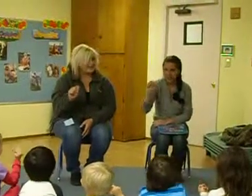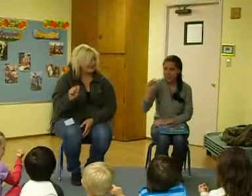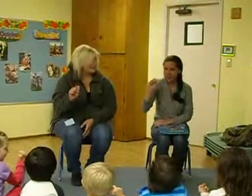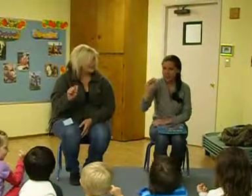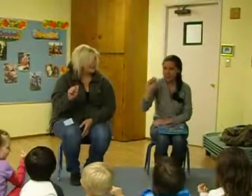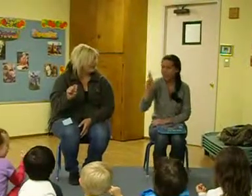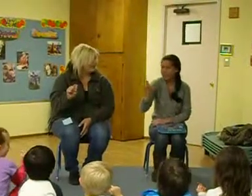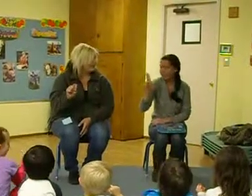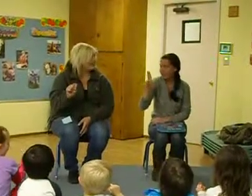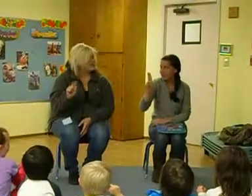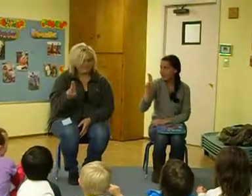T. U.